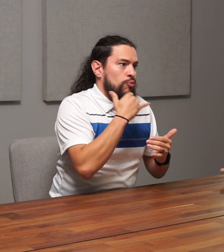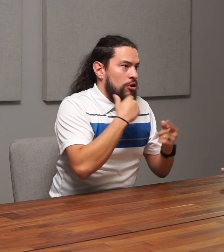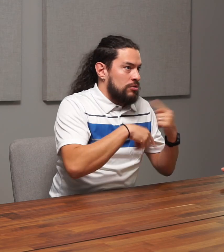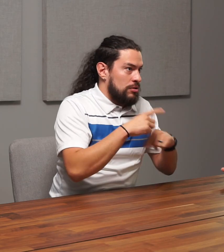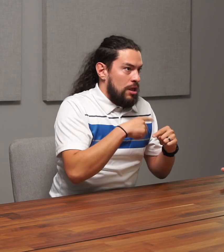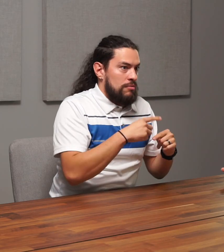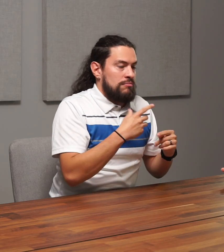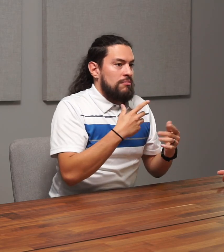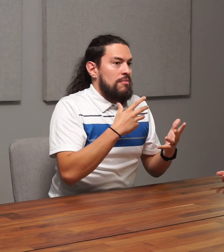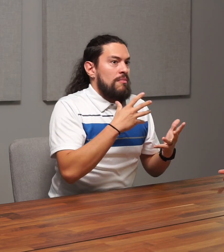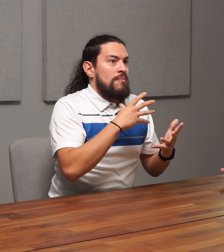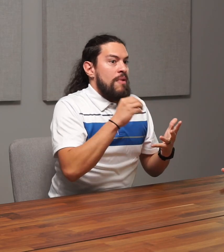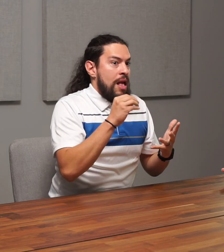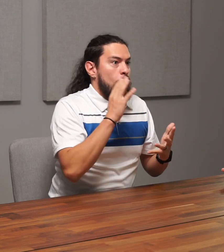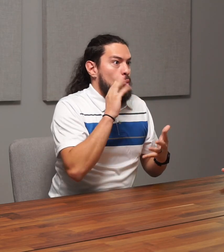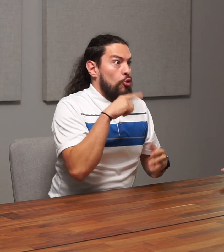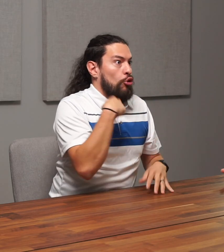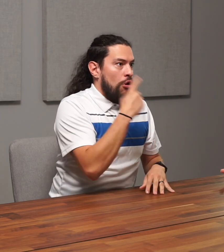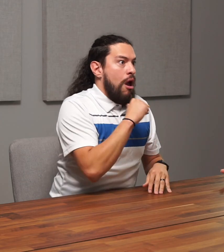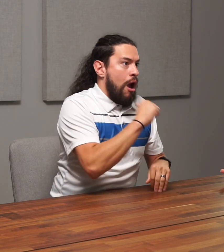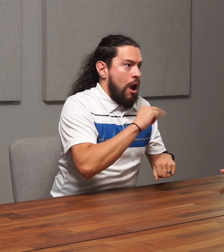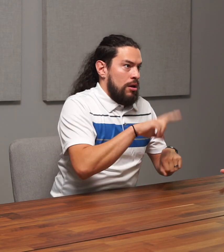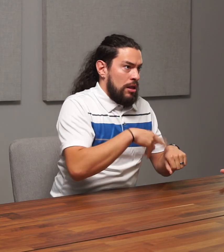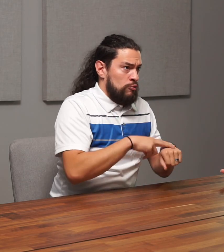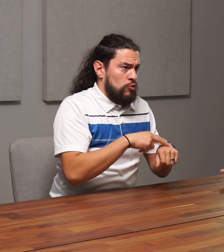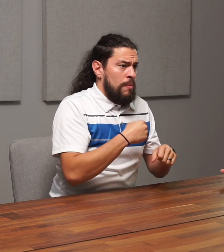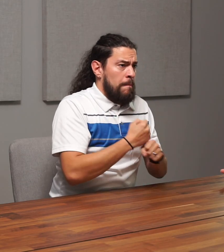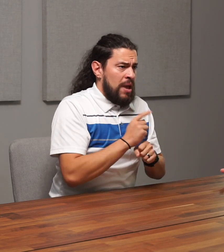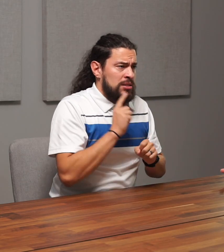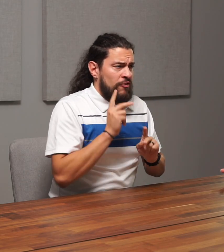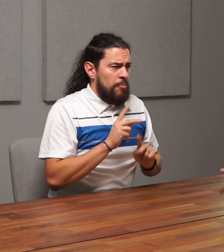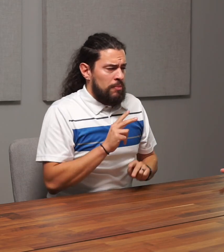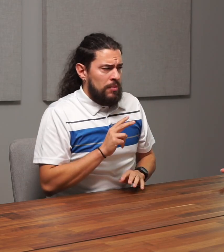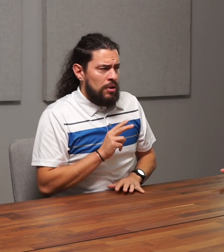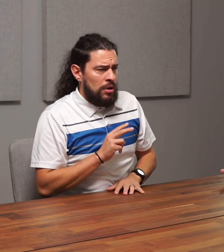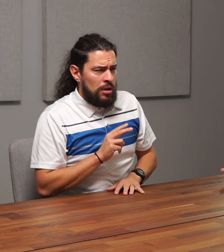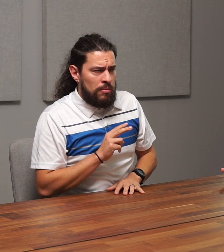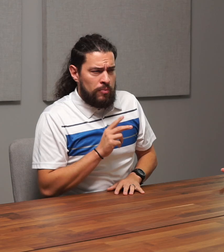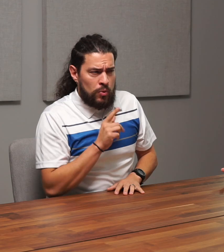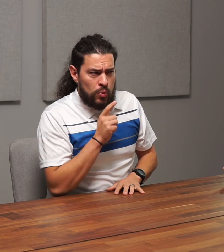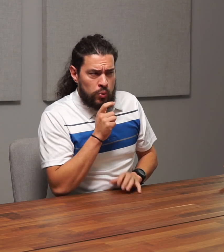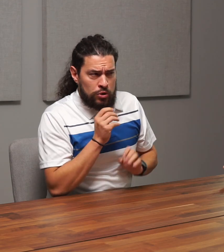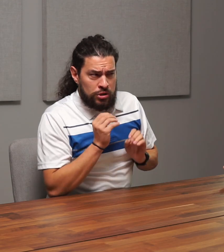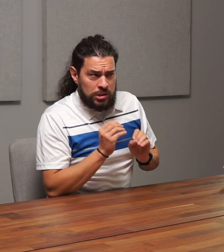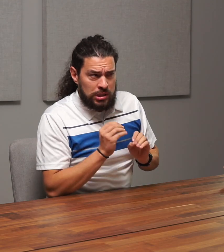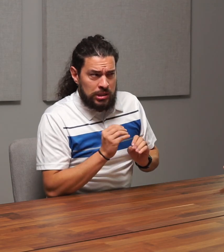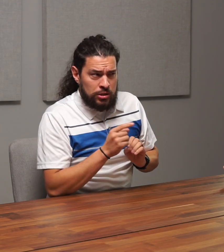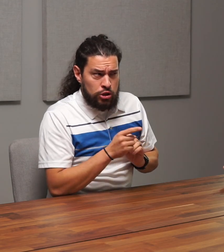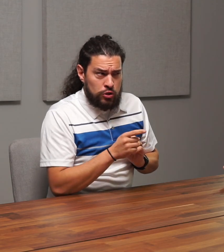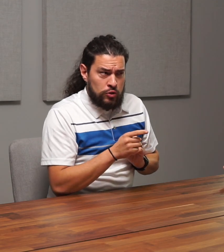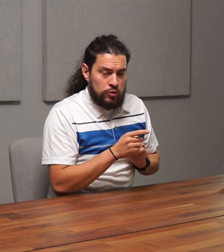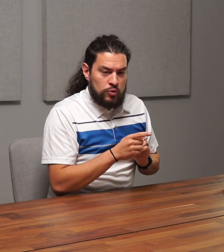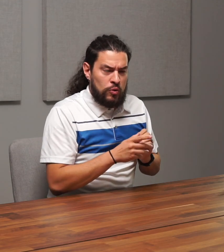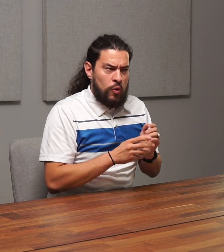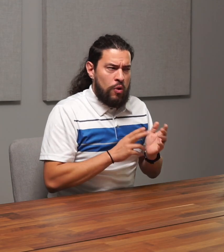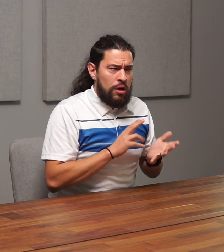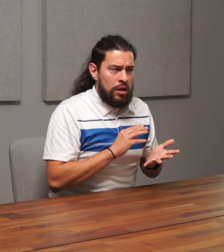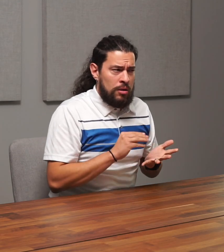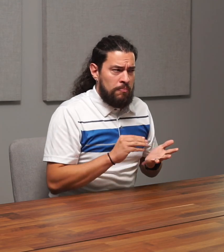signers on YouTube there it's not their native language there's a lot of wrong signs that are put out there and then when once that individual